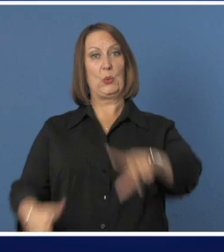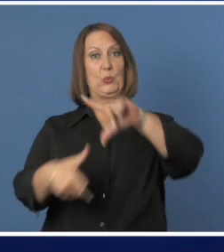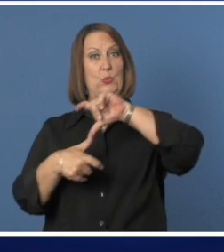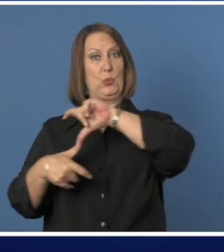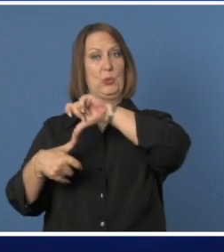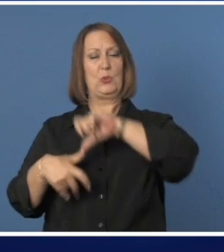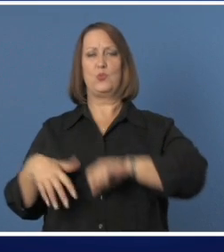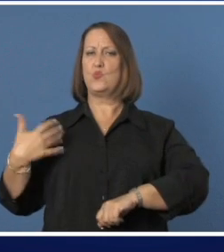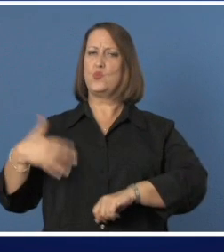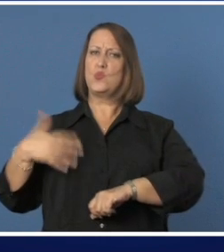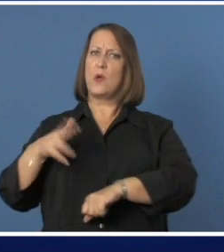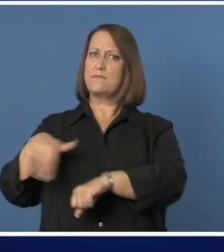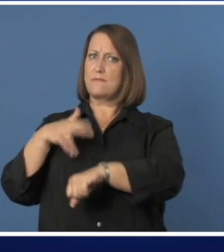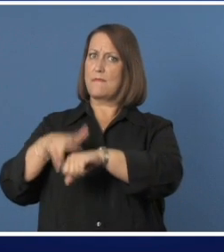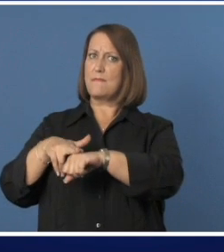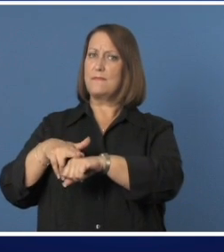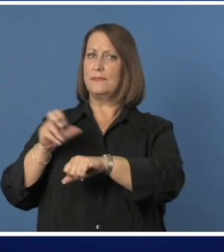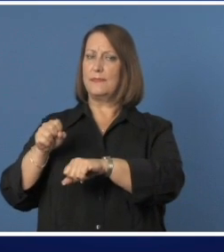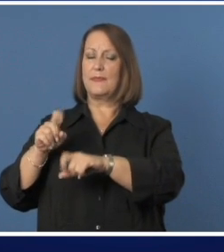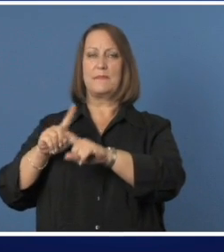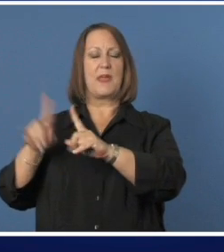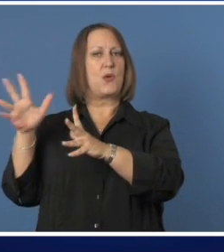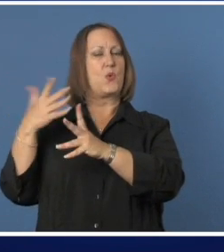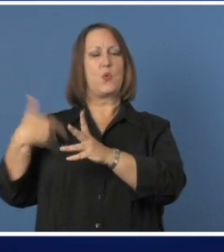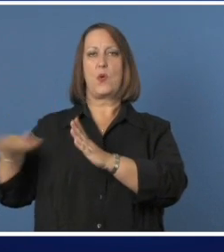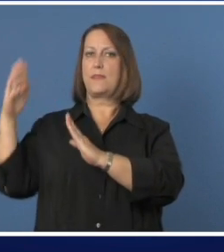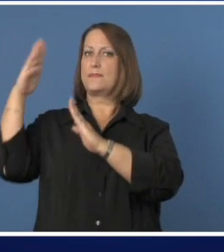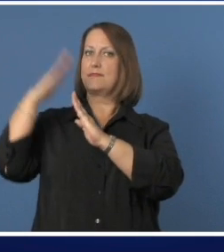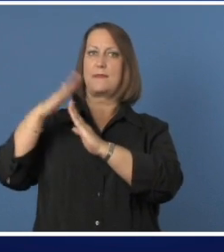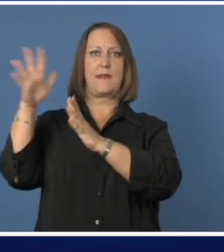tornadoes are nature's most violent storms